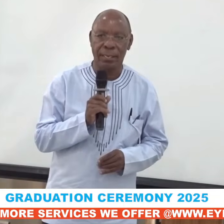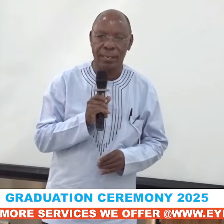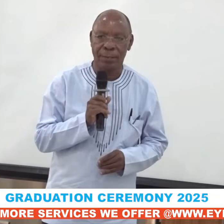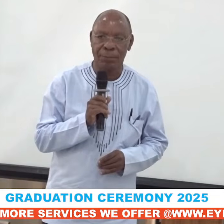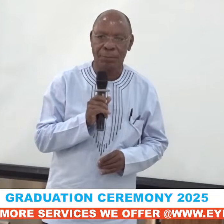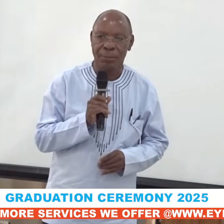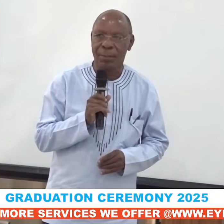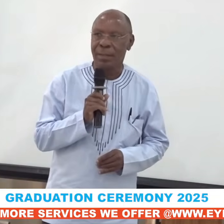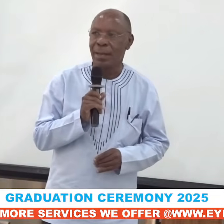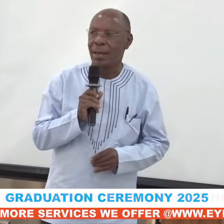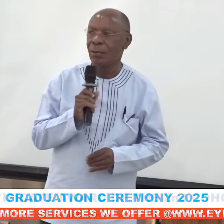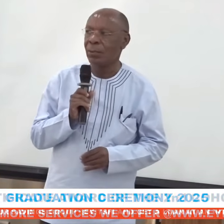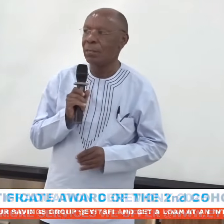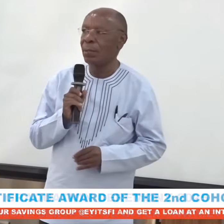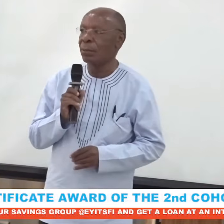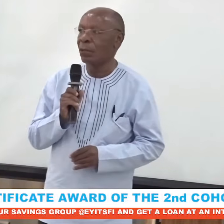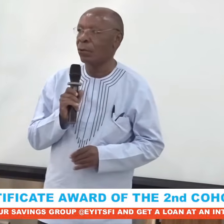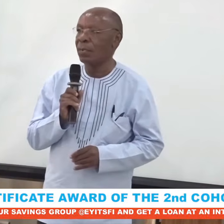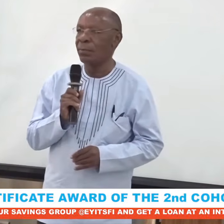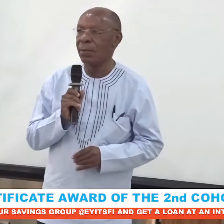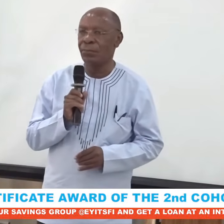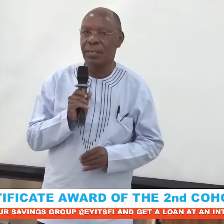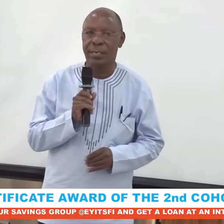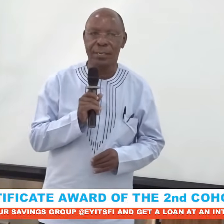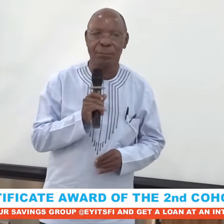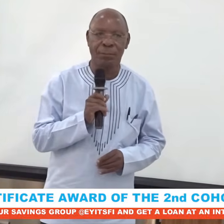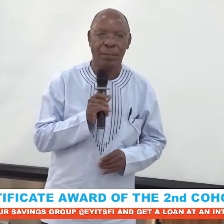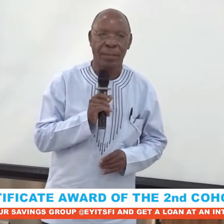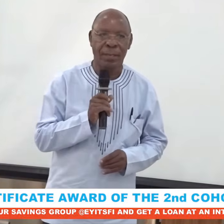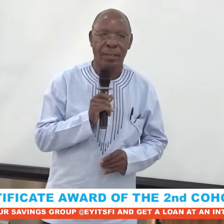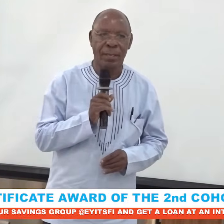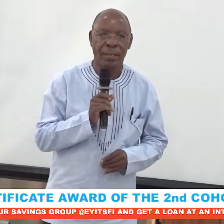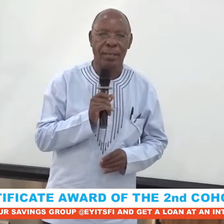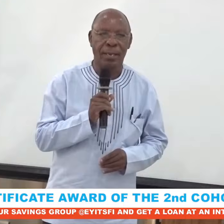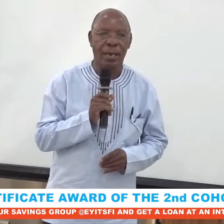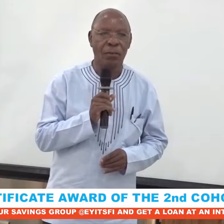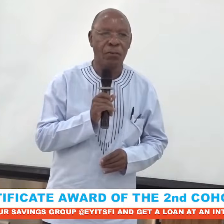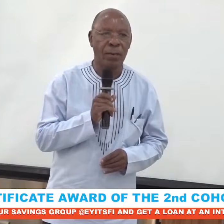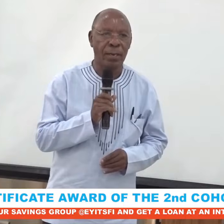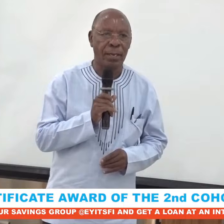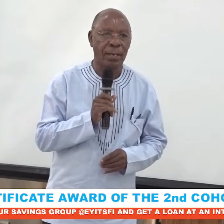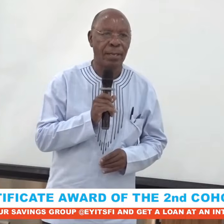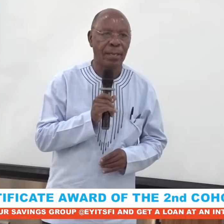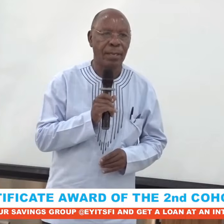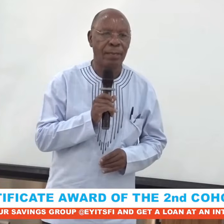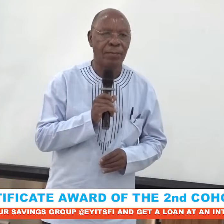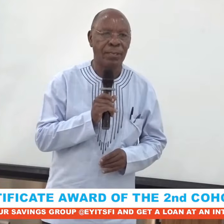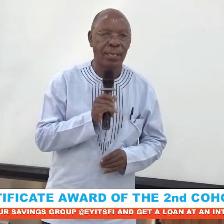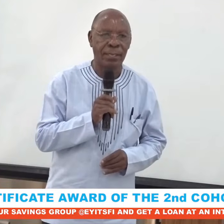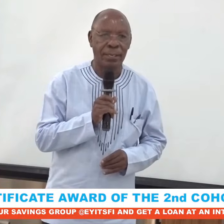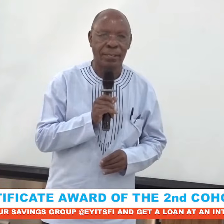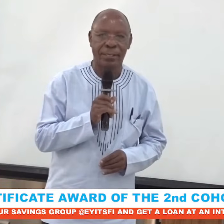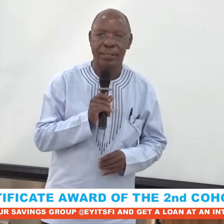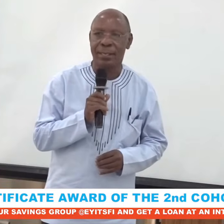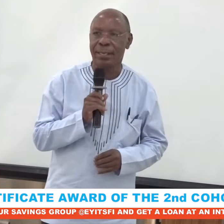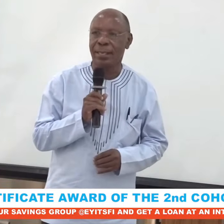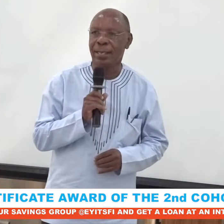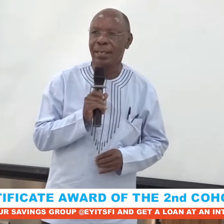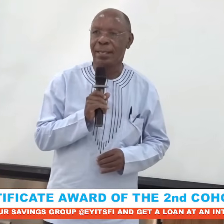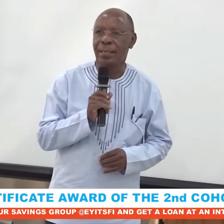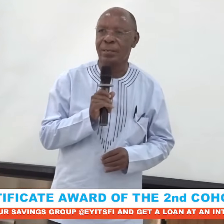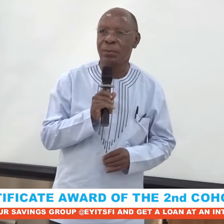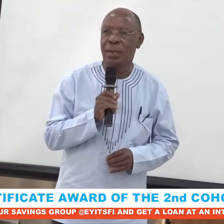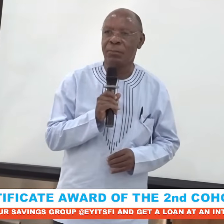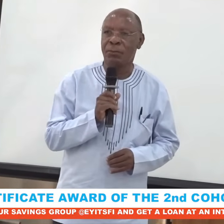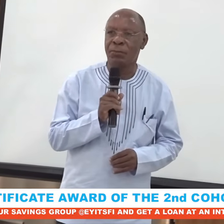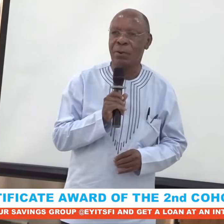university. And when you see members of the community benefiting, it actually emphasizes